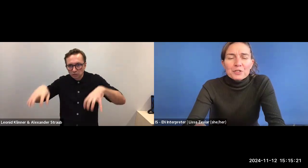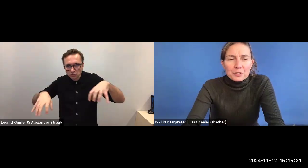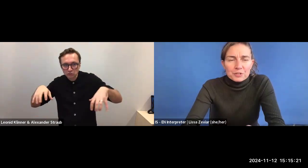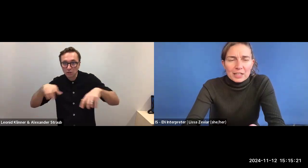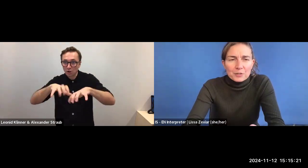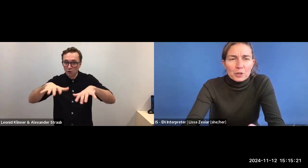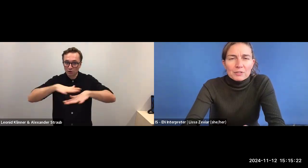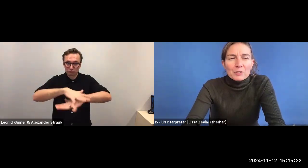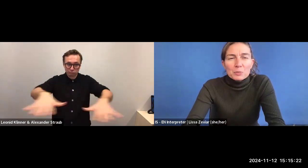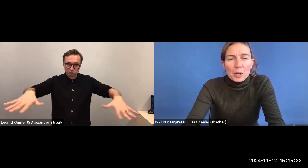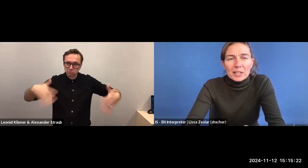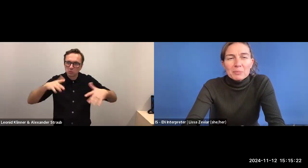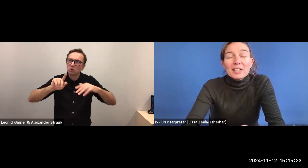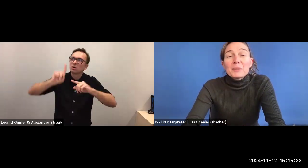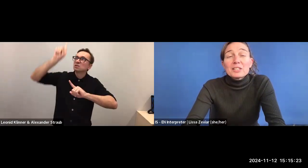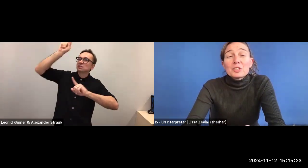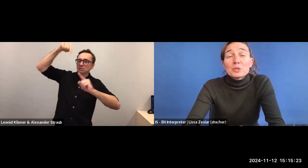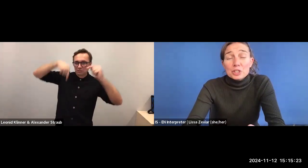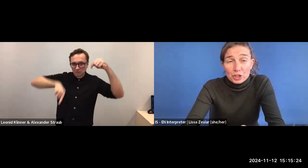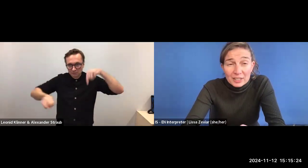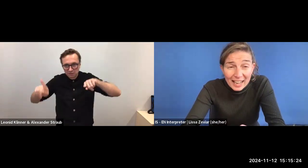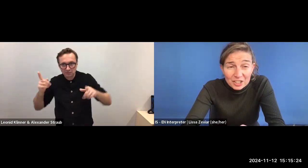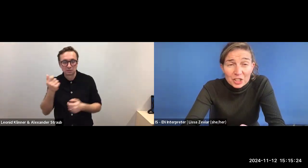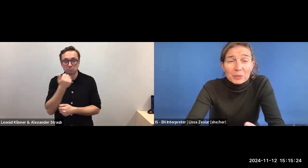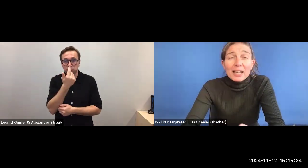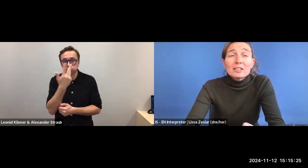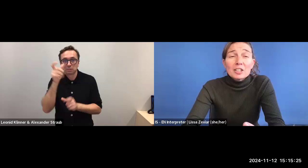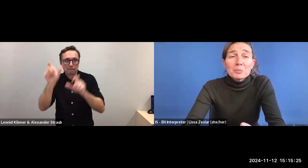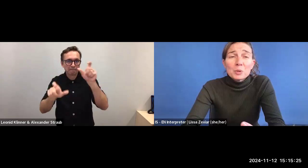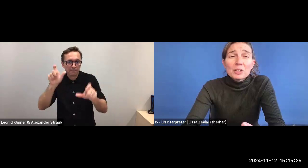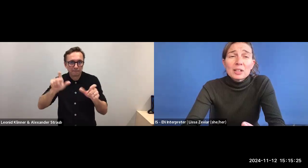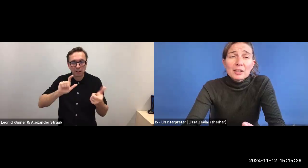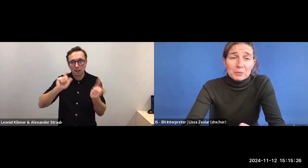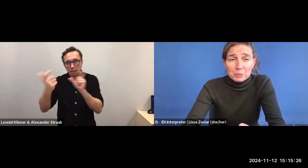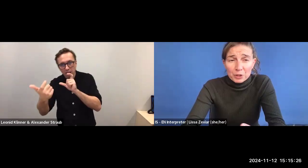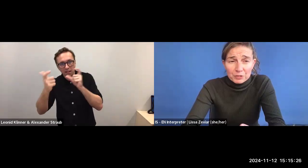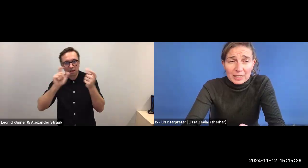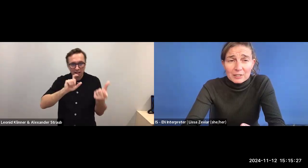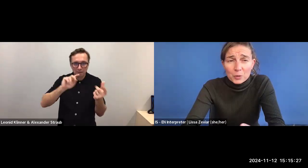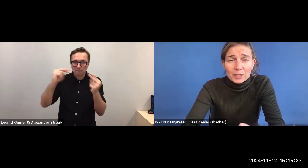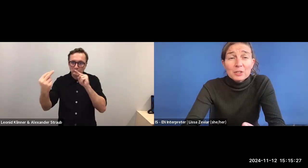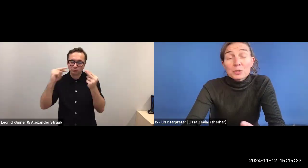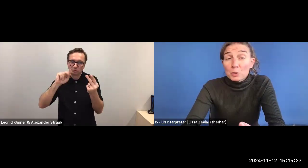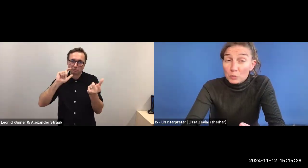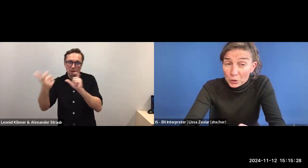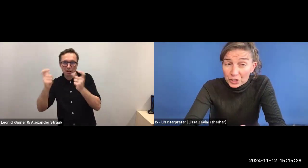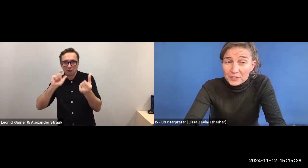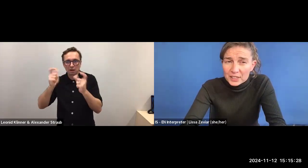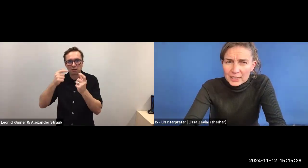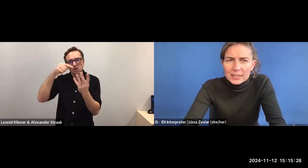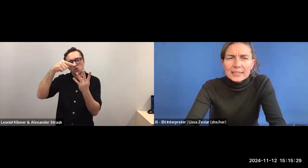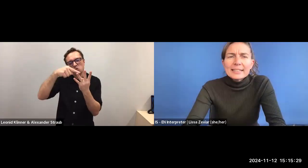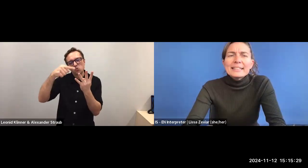The tasks for task 4 and 5 were more complicated because we had to use constructed action. We had a lot more, it was more 3D, 4D, there was more